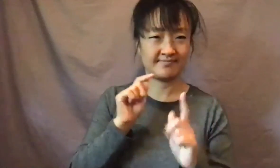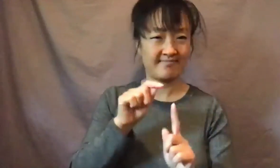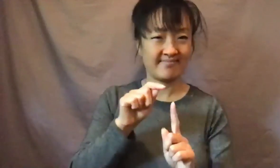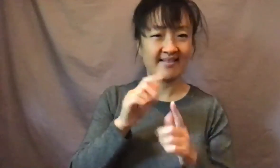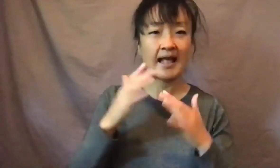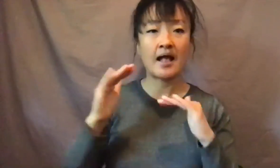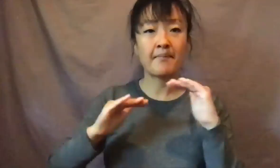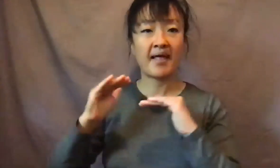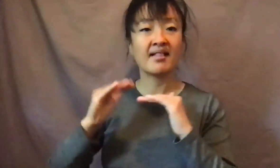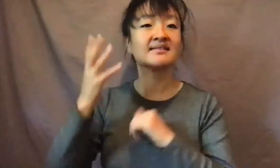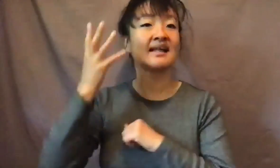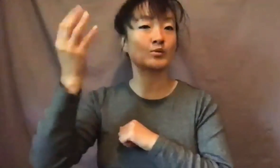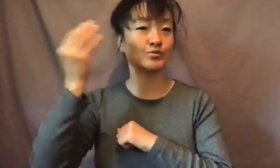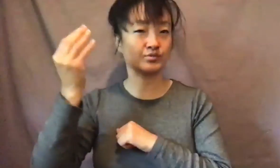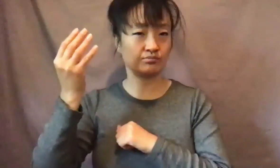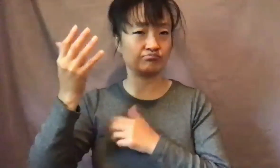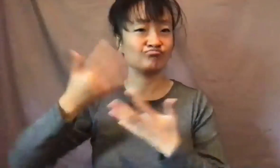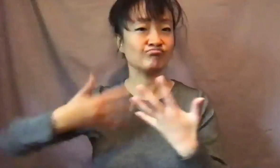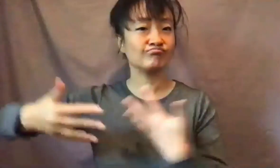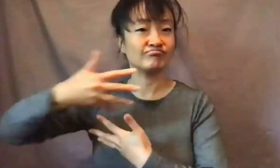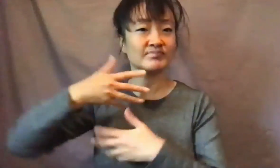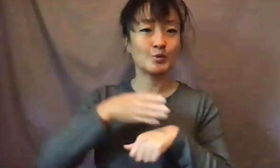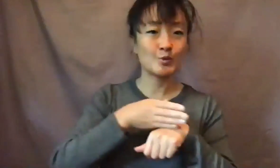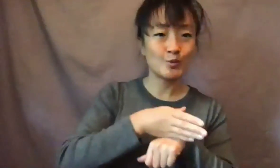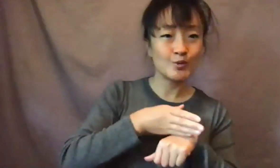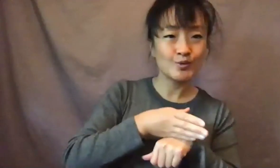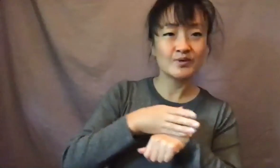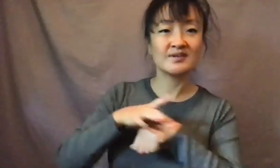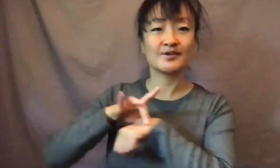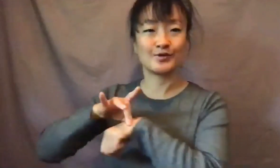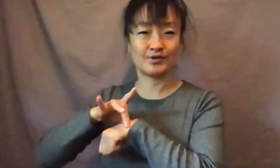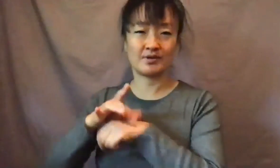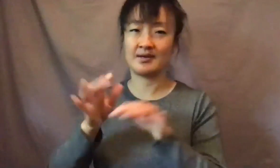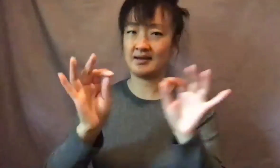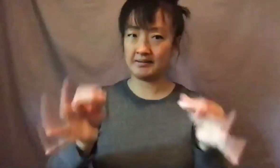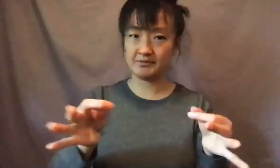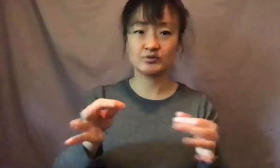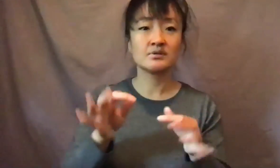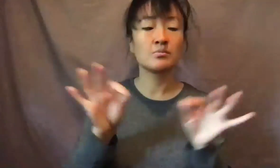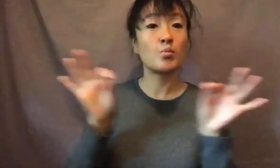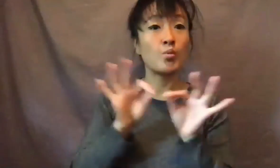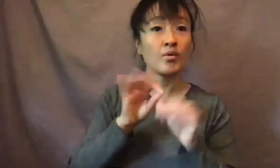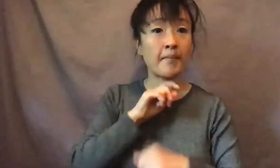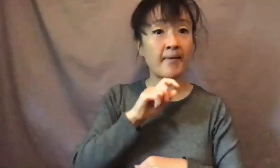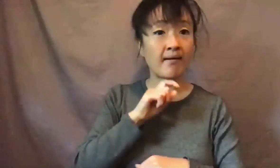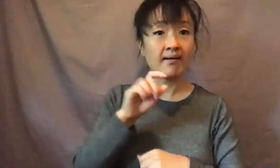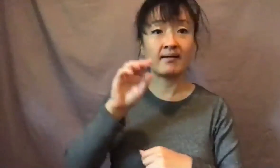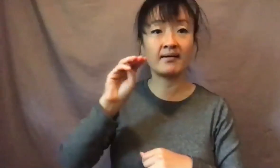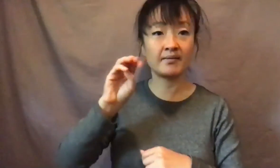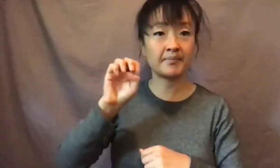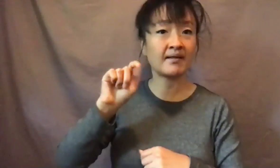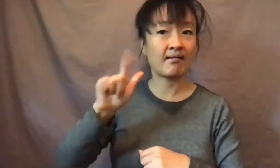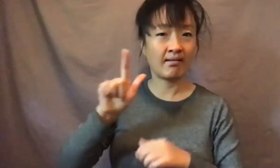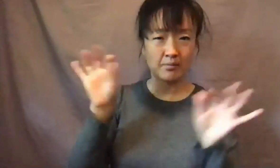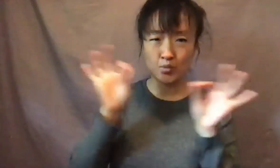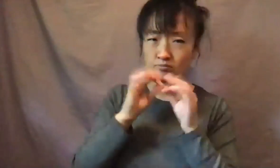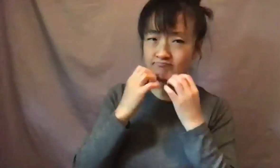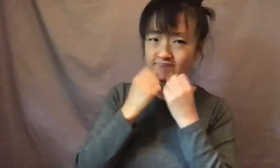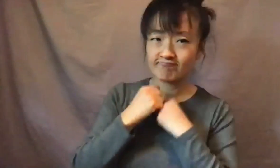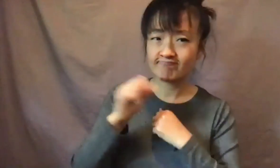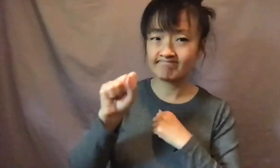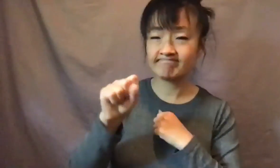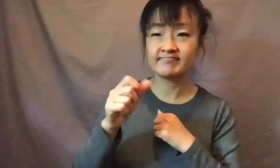in the world, right? Wood and earth. Yeah, absolutely. We need metal. Metal is one of these, what's so beautiful when we